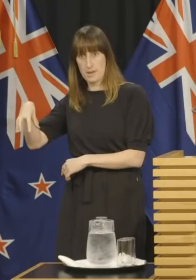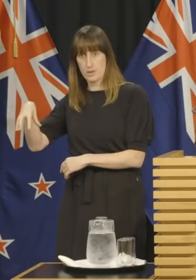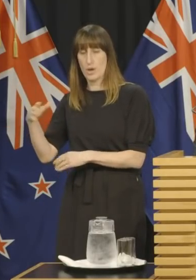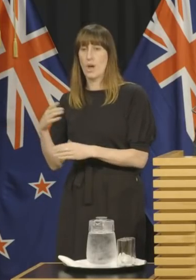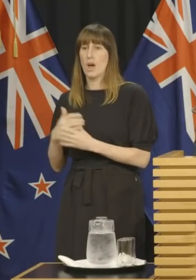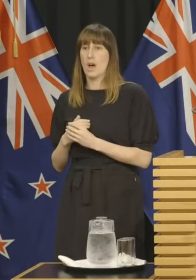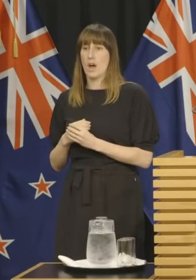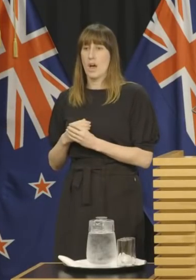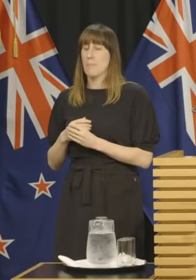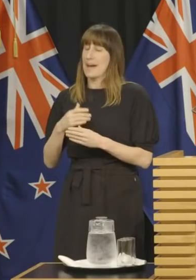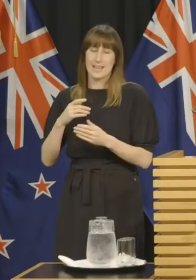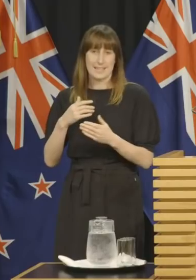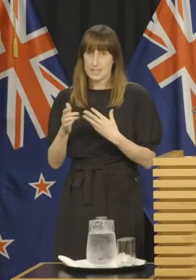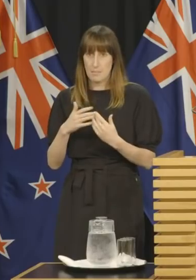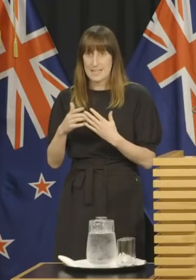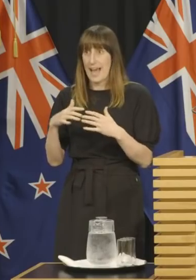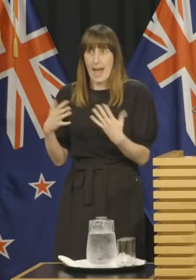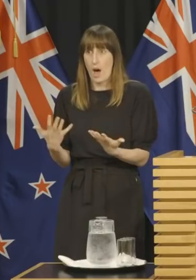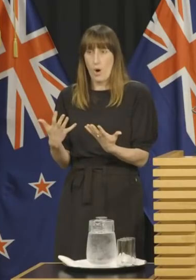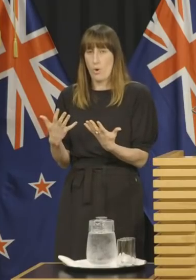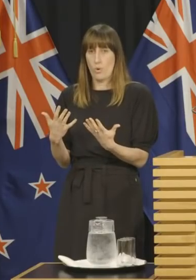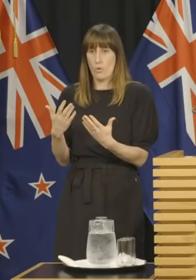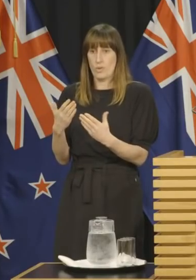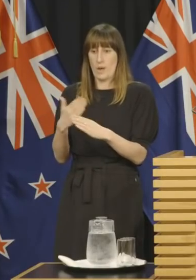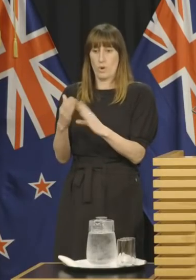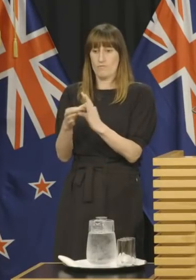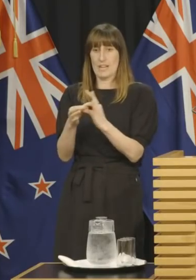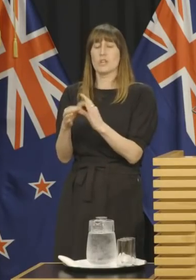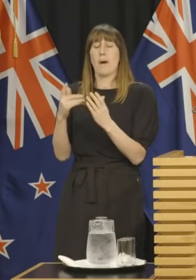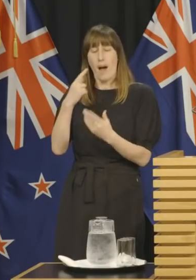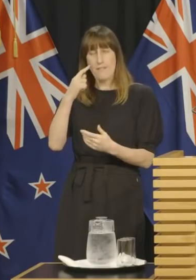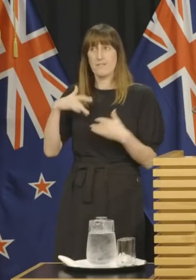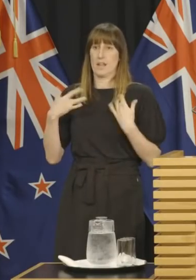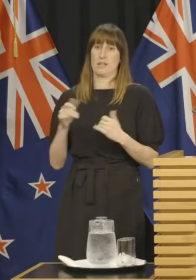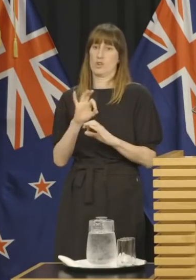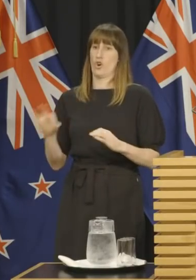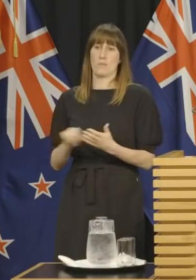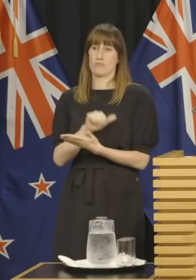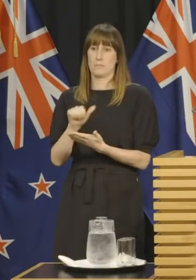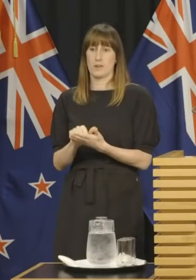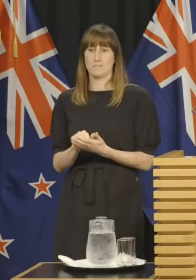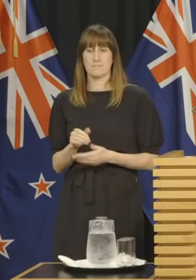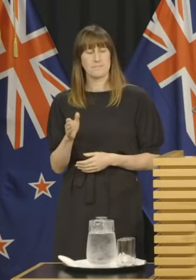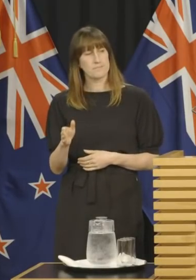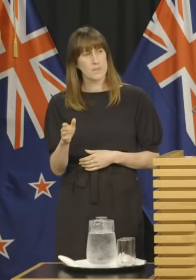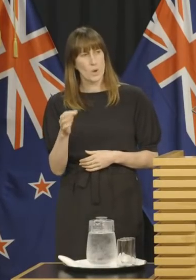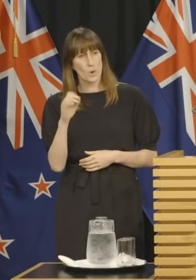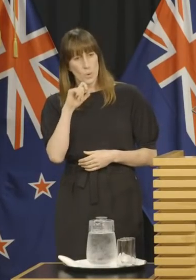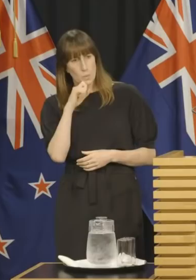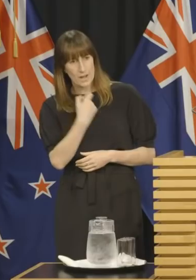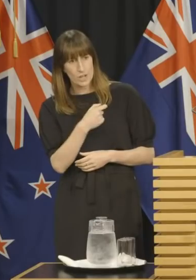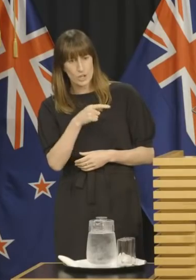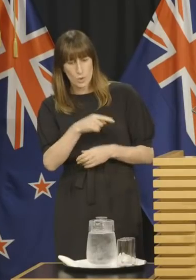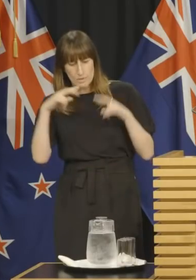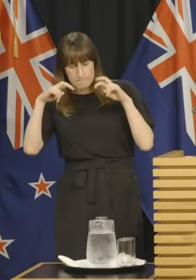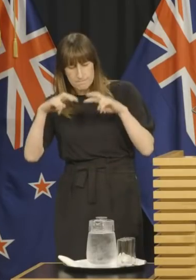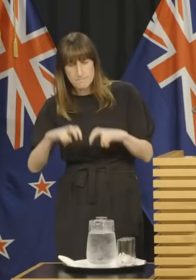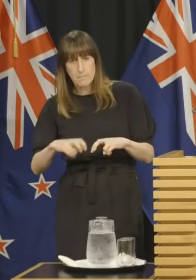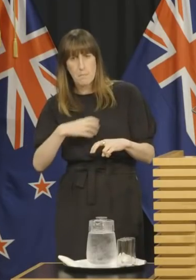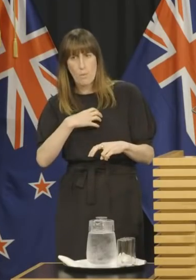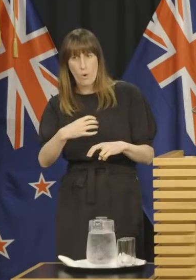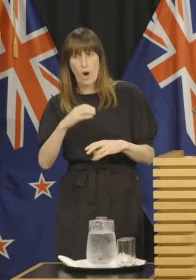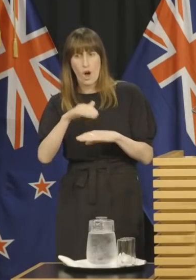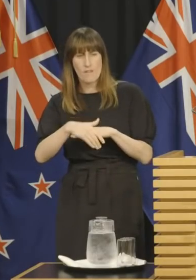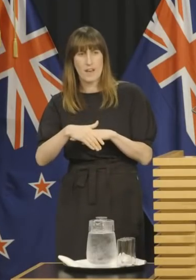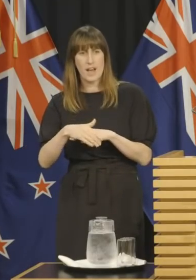to have been inappropriate. Are you going to direct any sort of investigation to make sure that taxpayer funds weren't improperly used